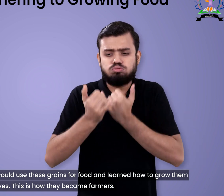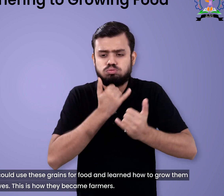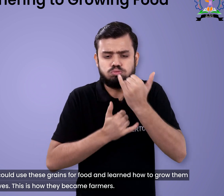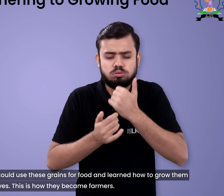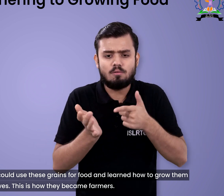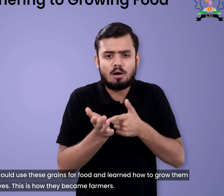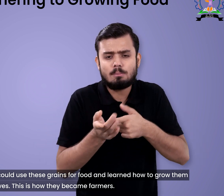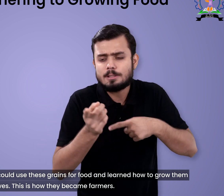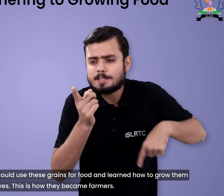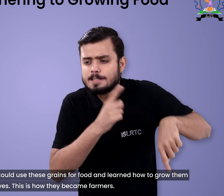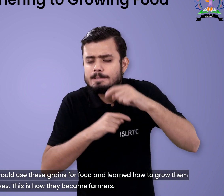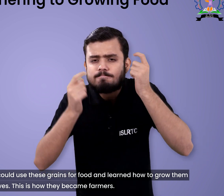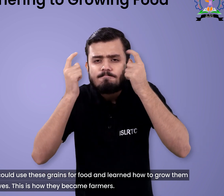they became farmers.